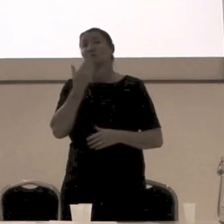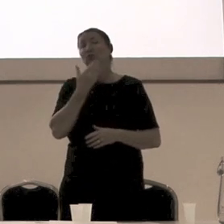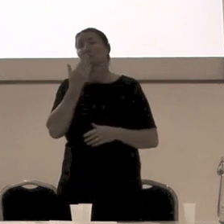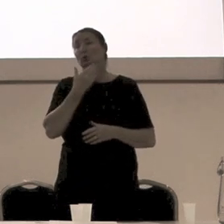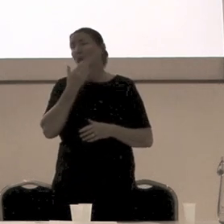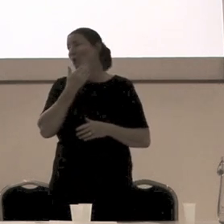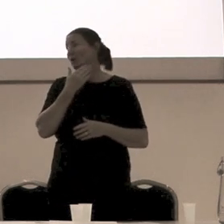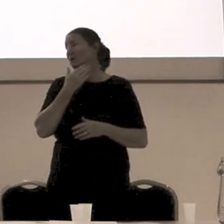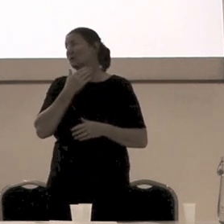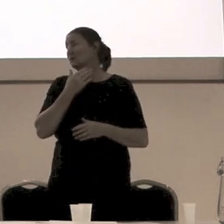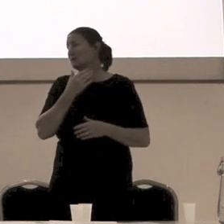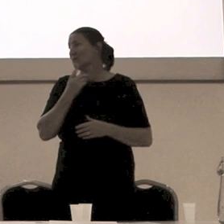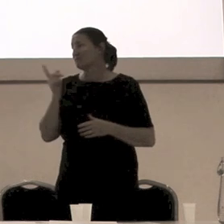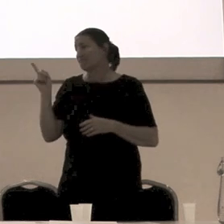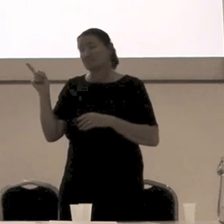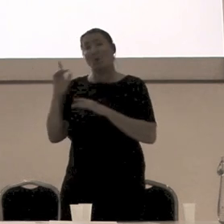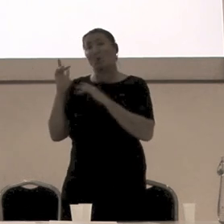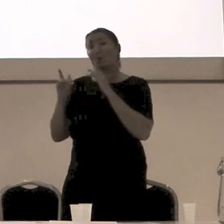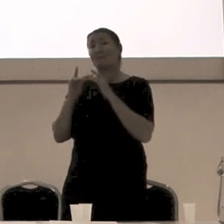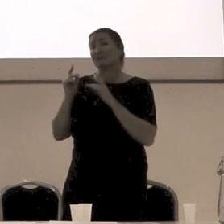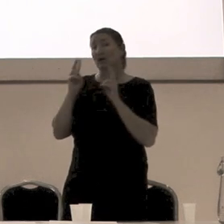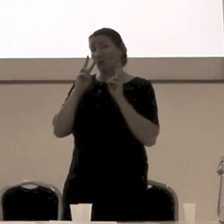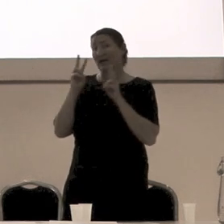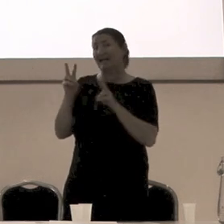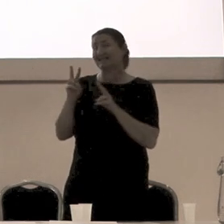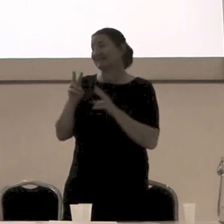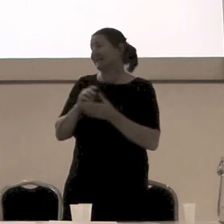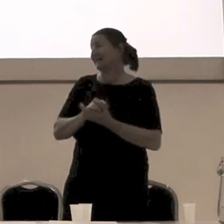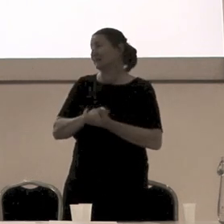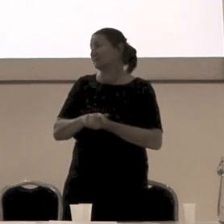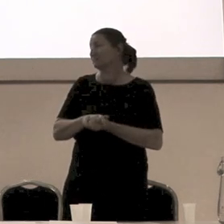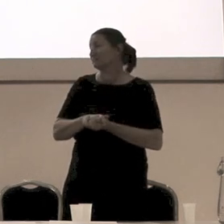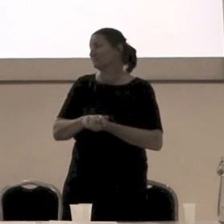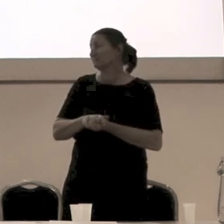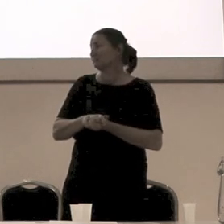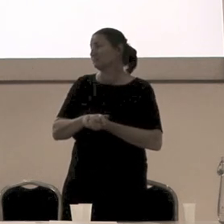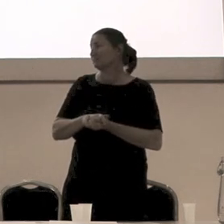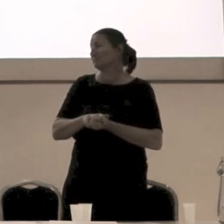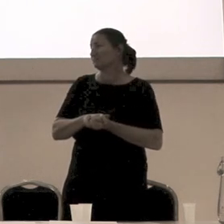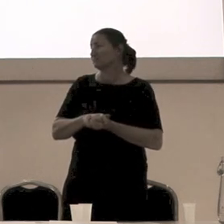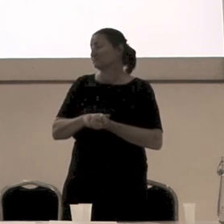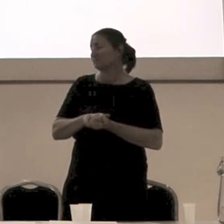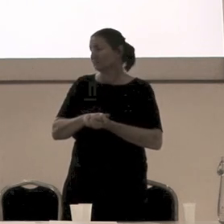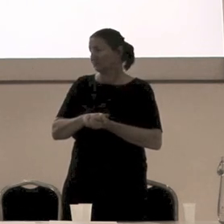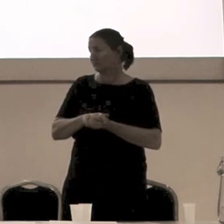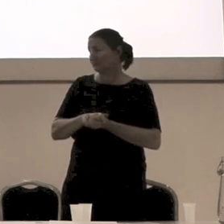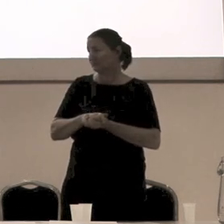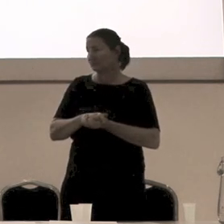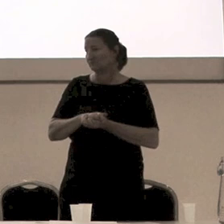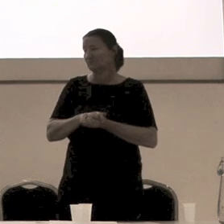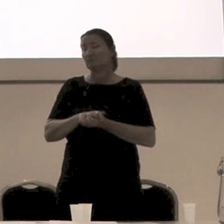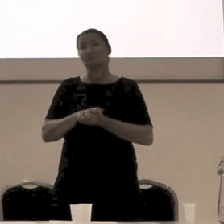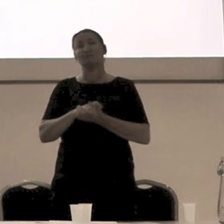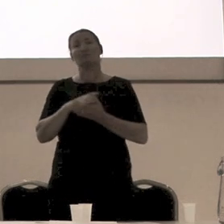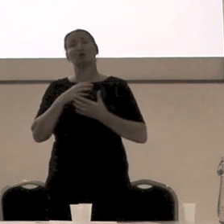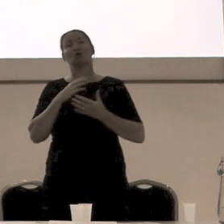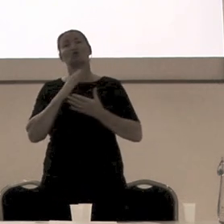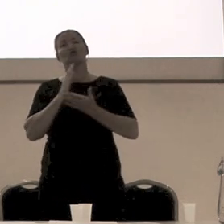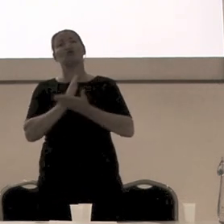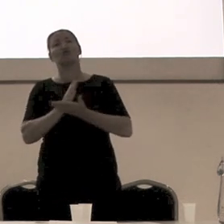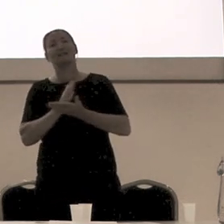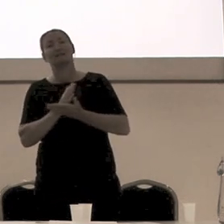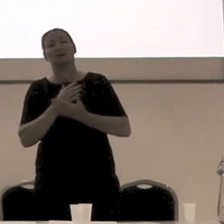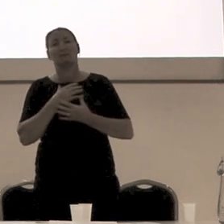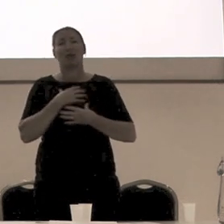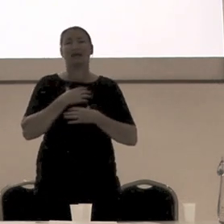on my website, and you can buy it at the stationery office, the Reasonable Adjustment Project, but nobody seems to know anything about it these days.